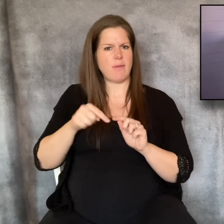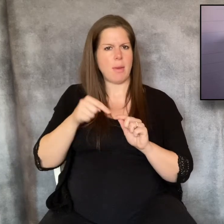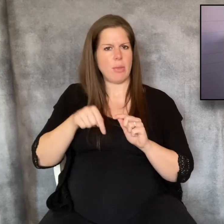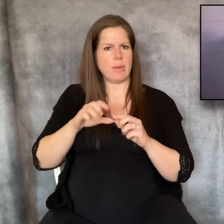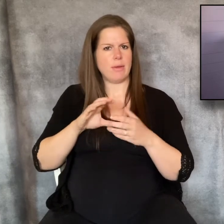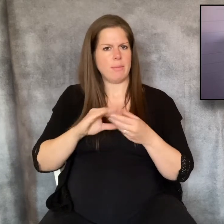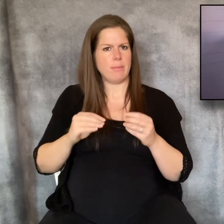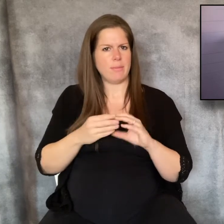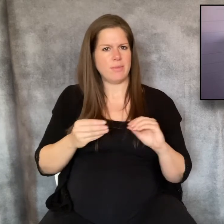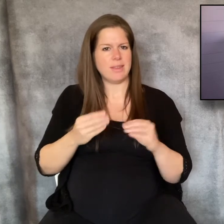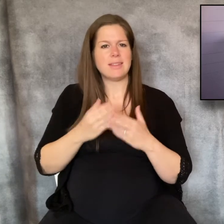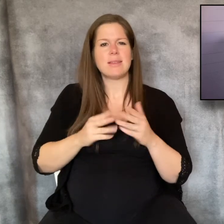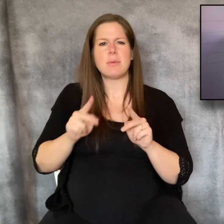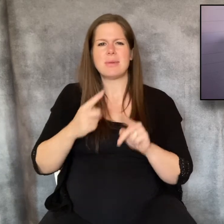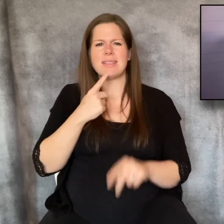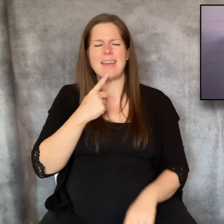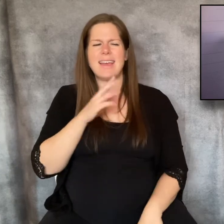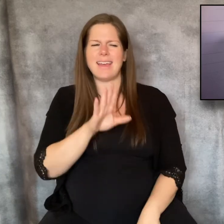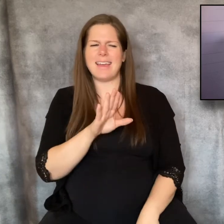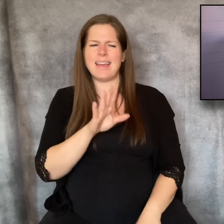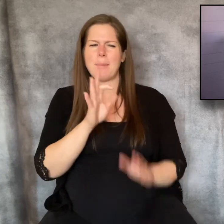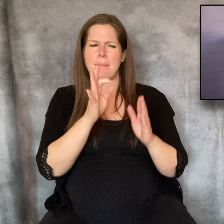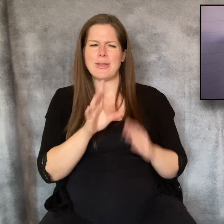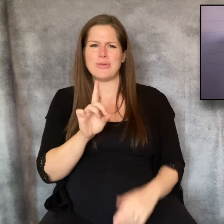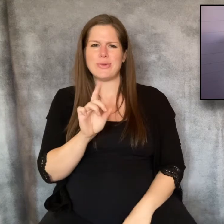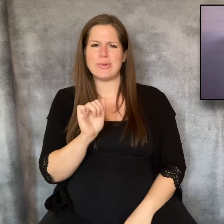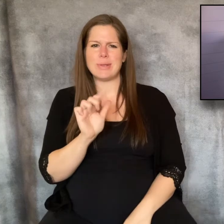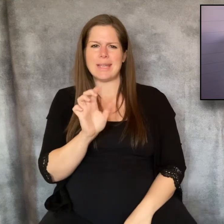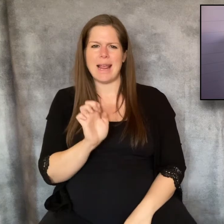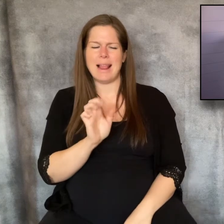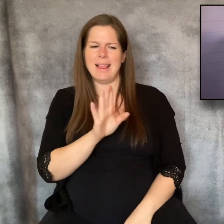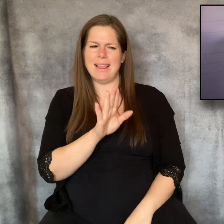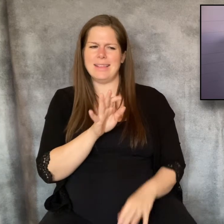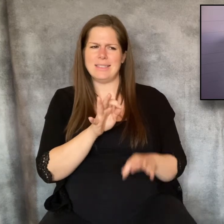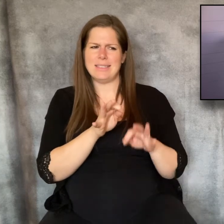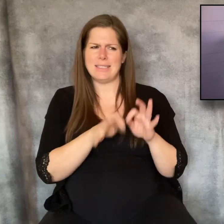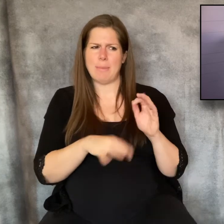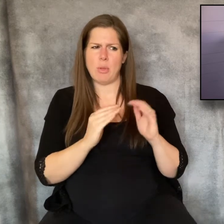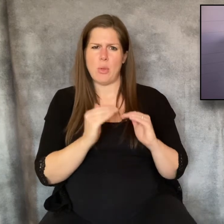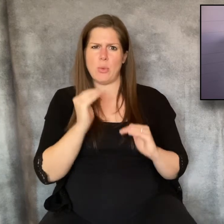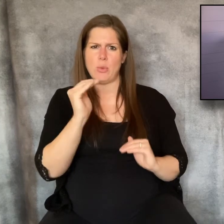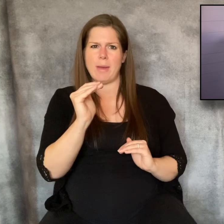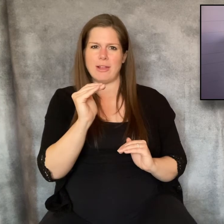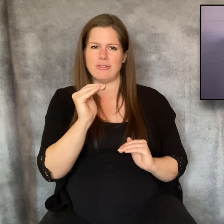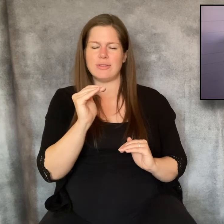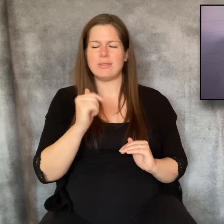hey, Thackeray, you're way too simple. Okay, I get it. I'm simple, but